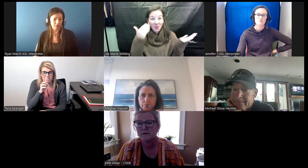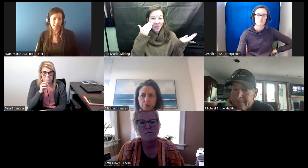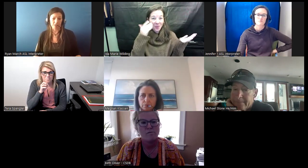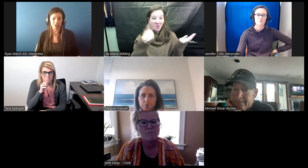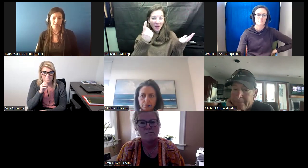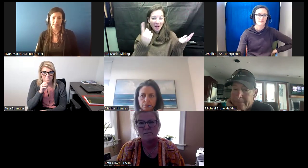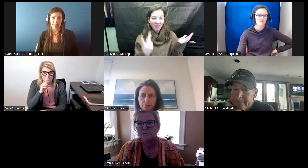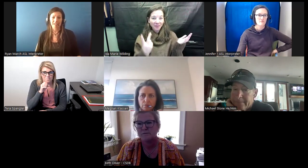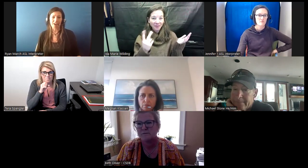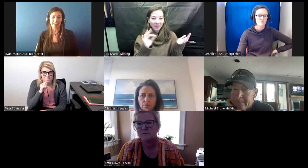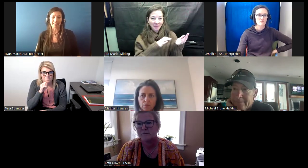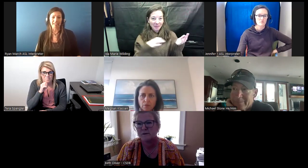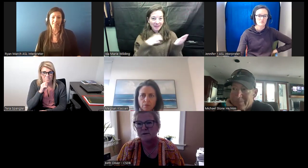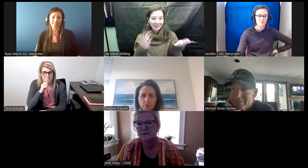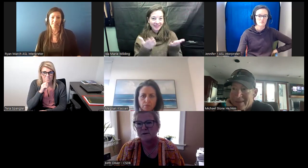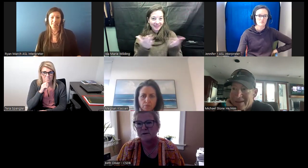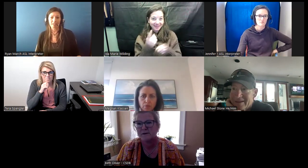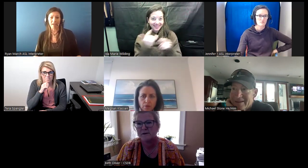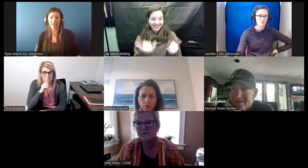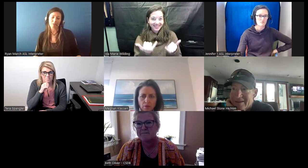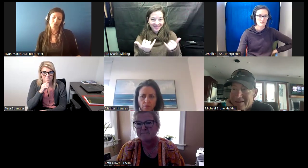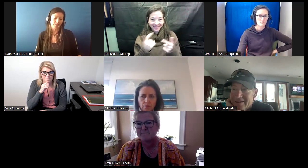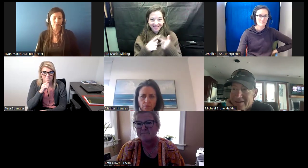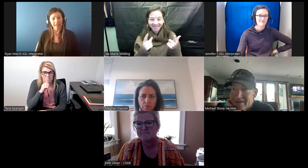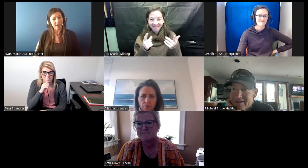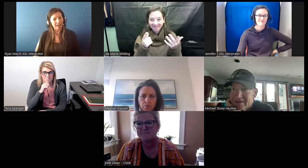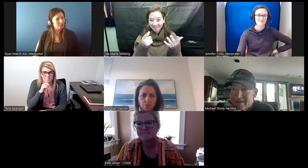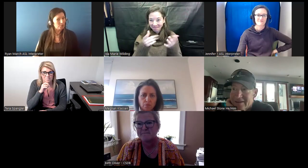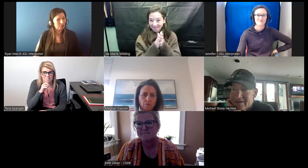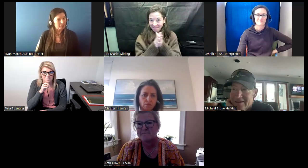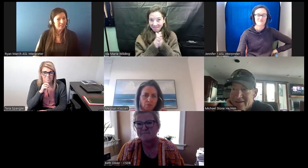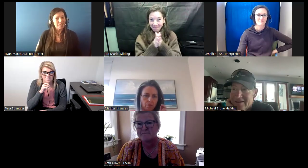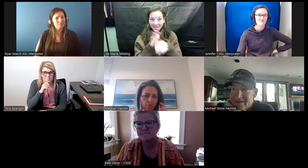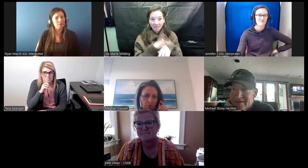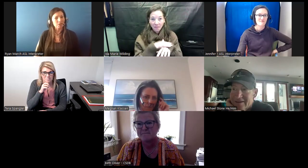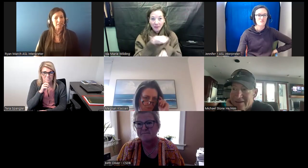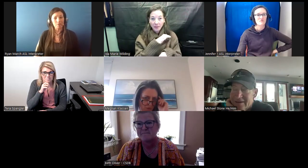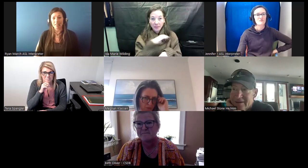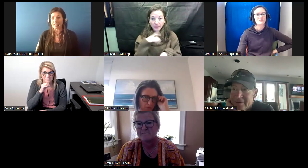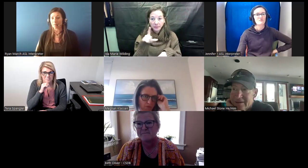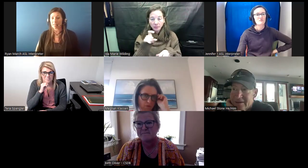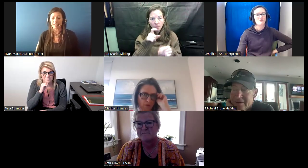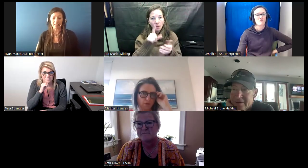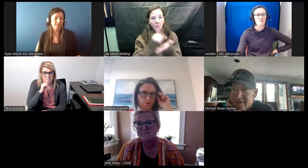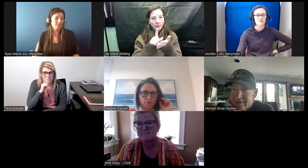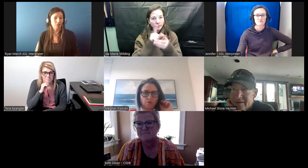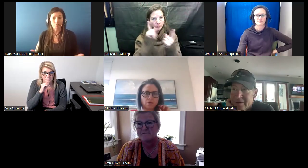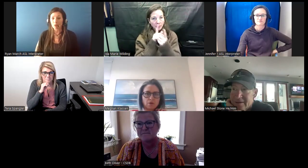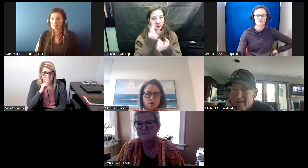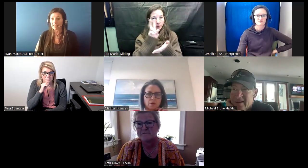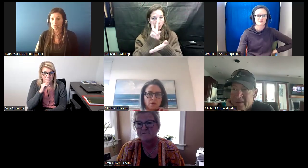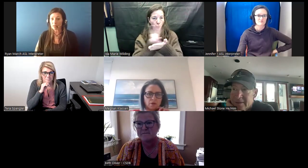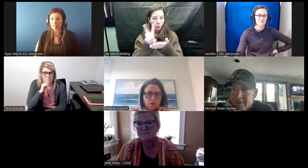any volunteers to be on that? I know we only have half of the board members here, but is anybody